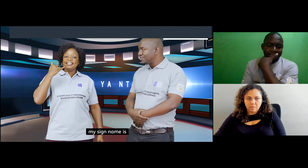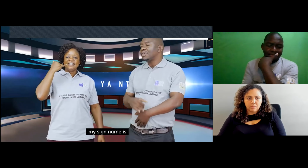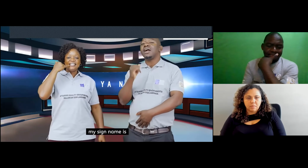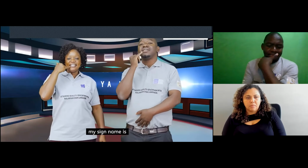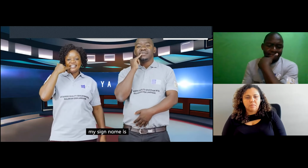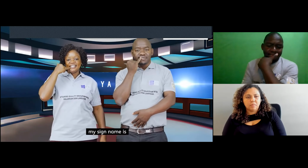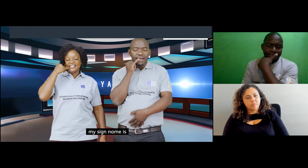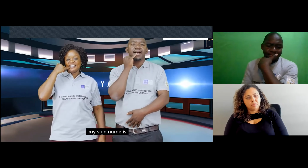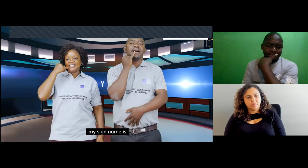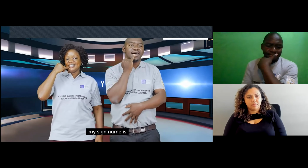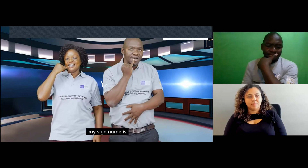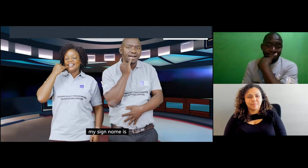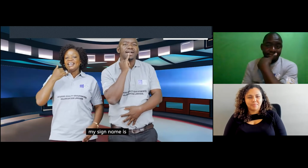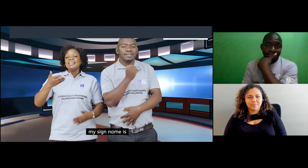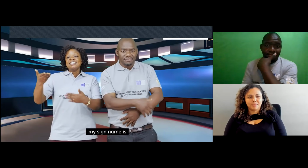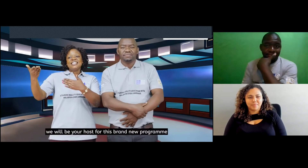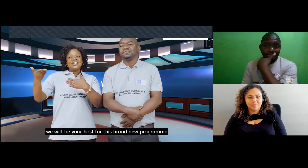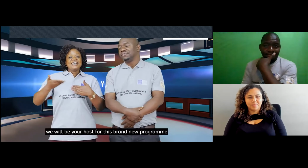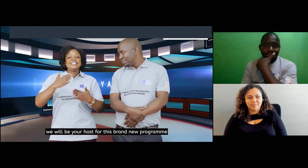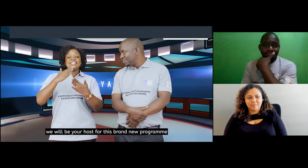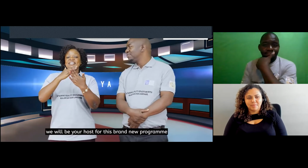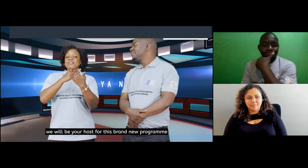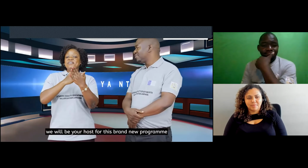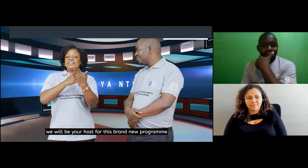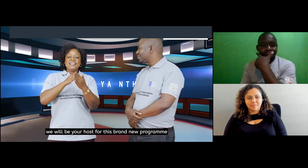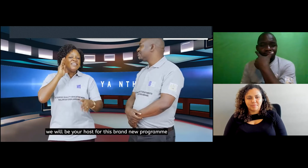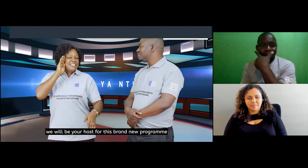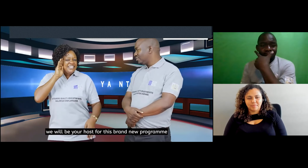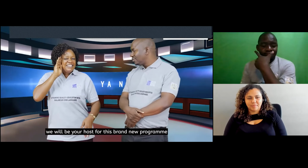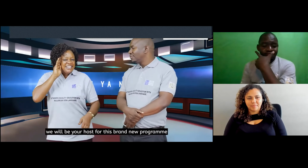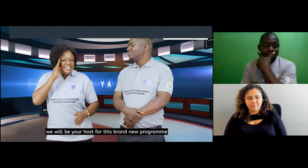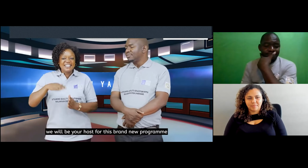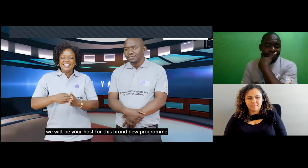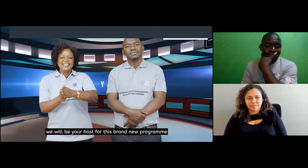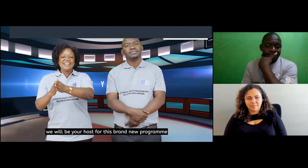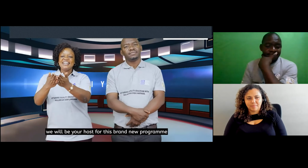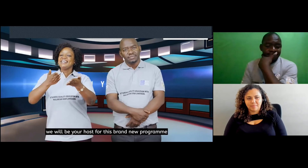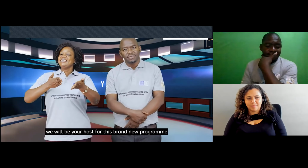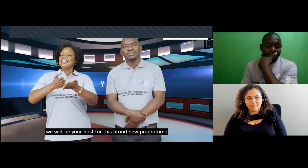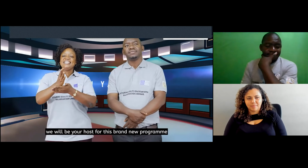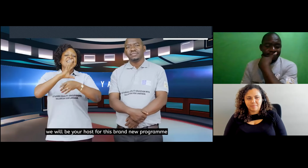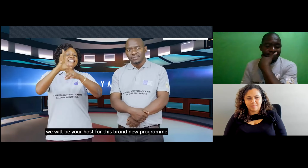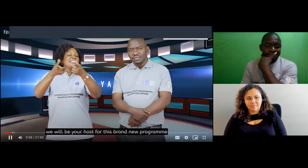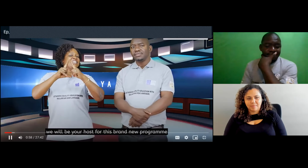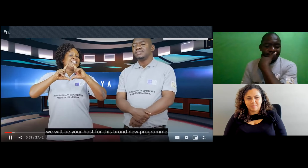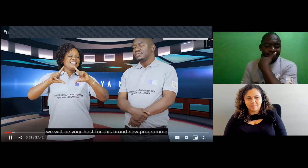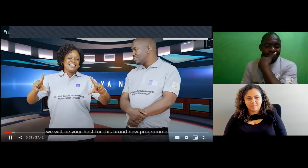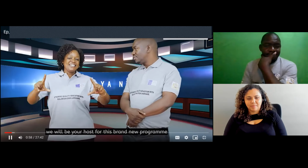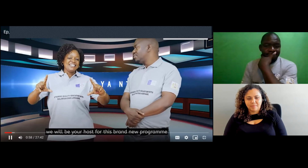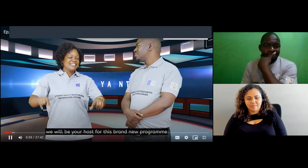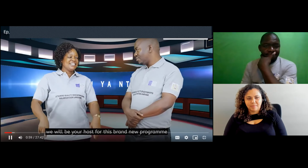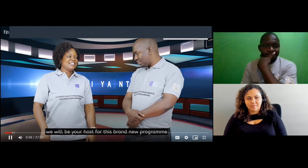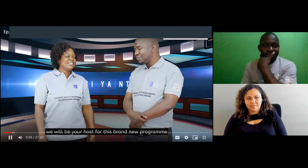Ndipo saini ya dzina langa ndi imeneyi. Ndipo tikupatsirani pologalamu yatsopano yotchedwa tiwerenge